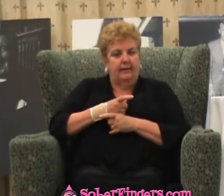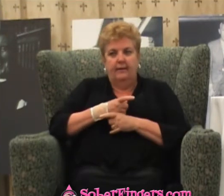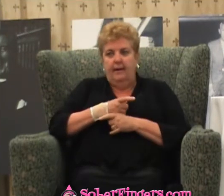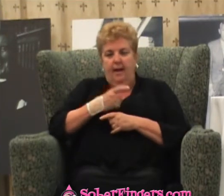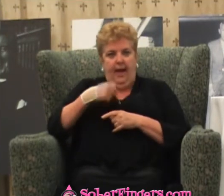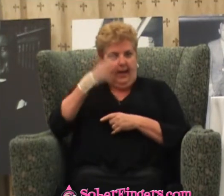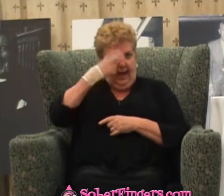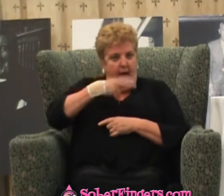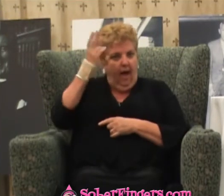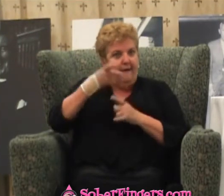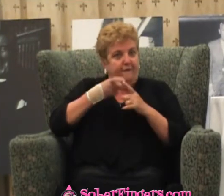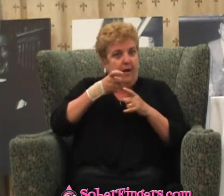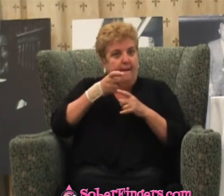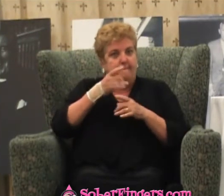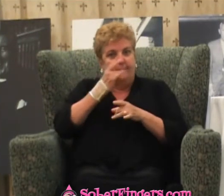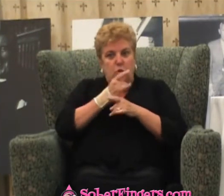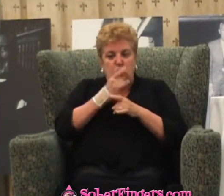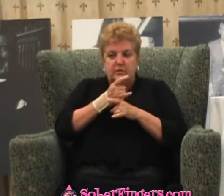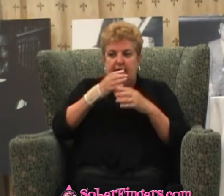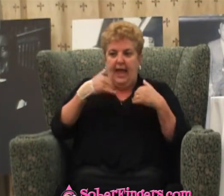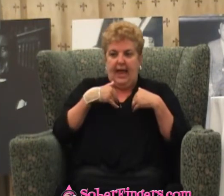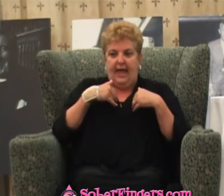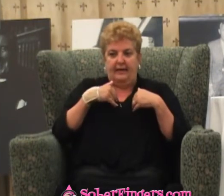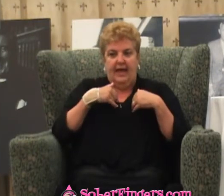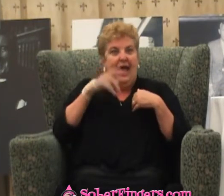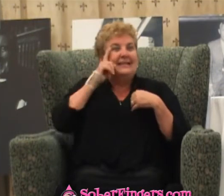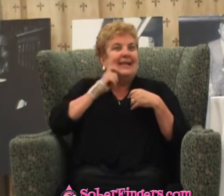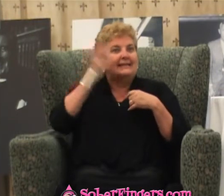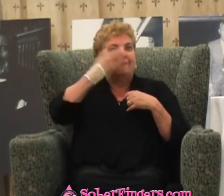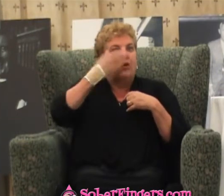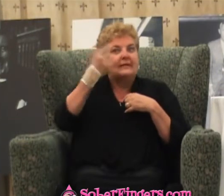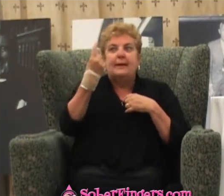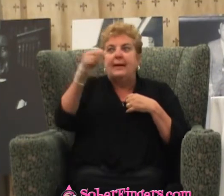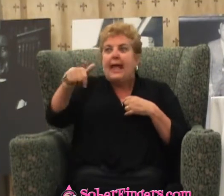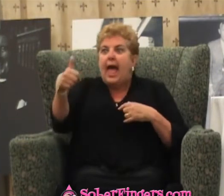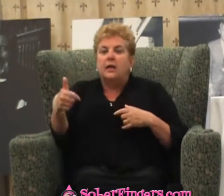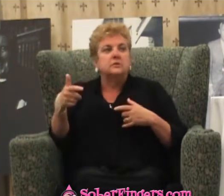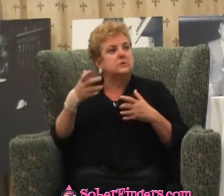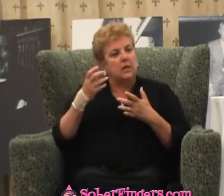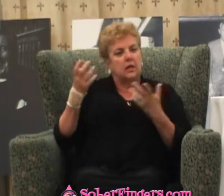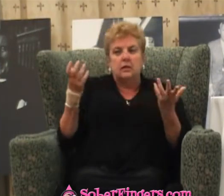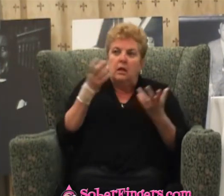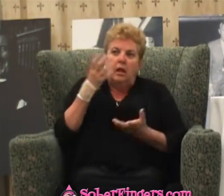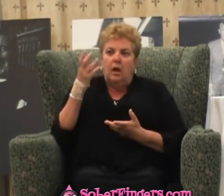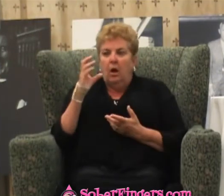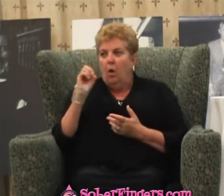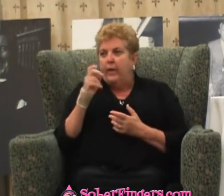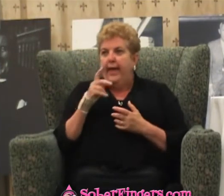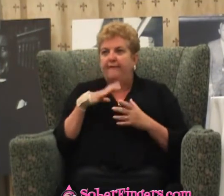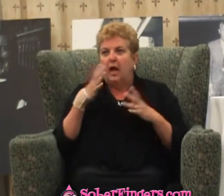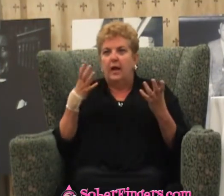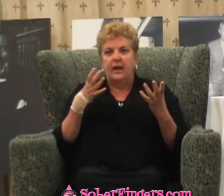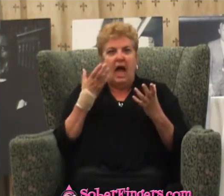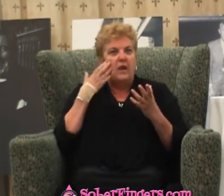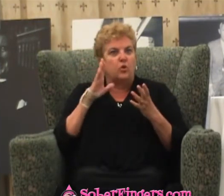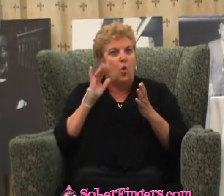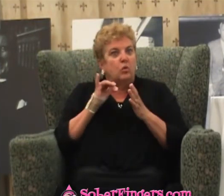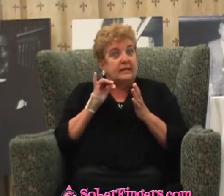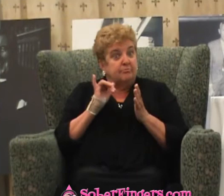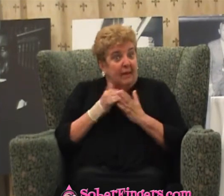and the first time I had sex in front of a witness. And I thought, I'm going to do both these things as much as I can. I don't know if that's a deeper underlying cause, but I liked